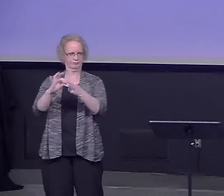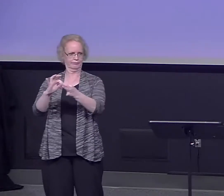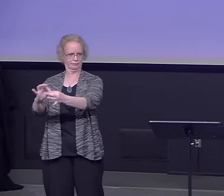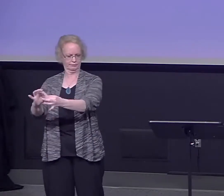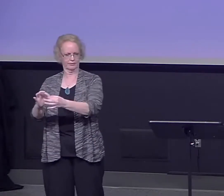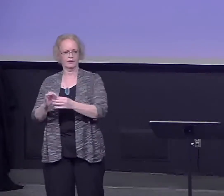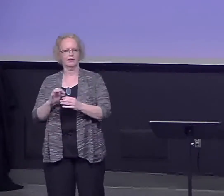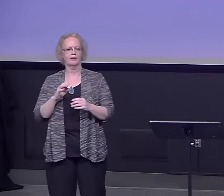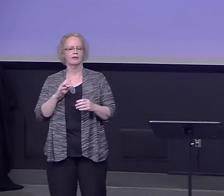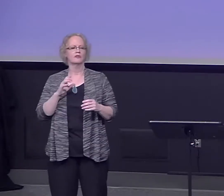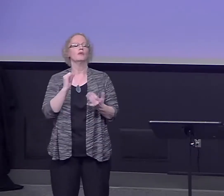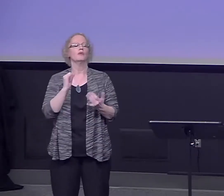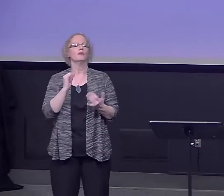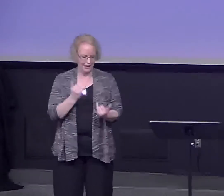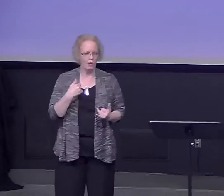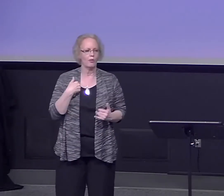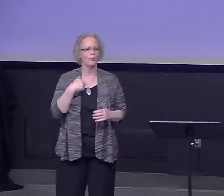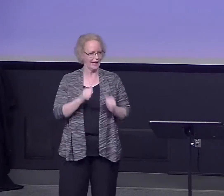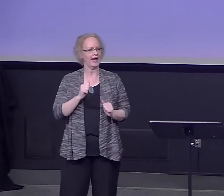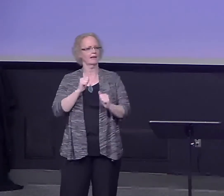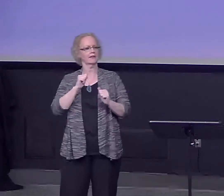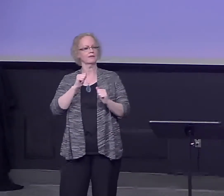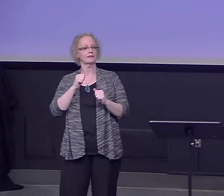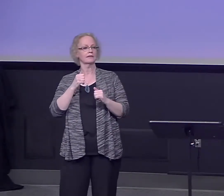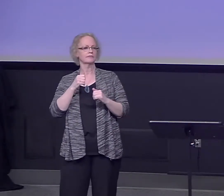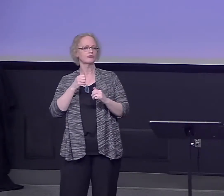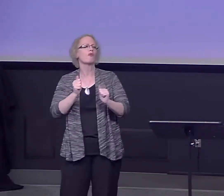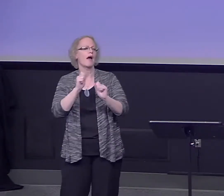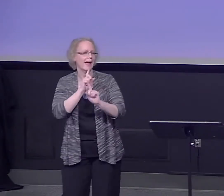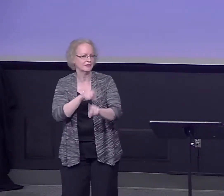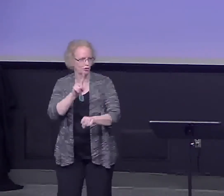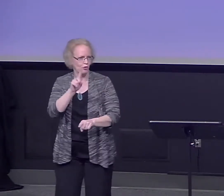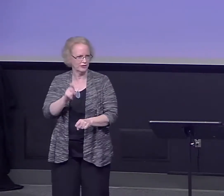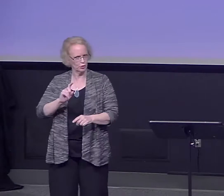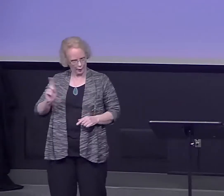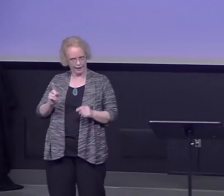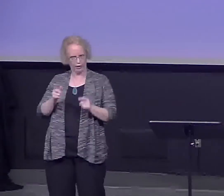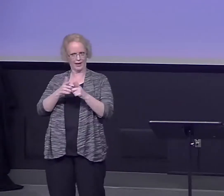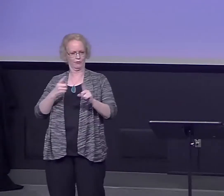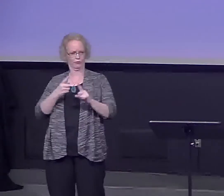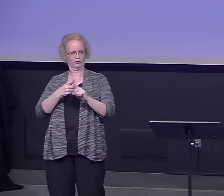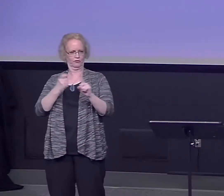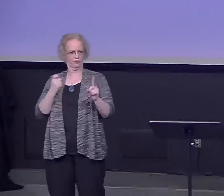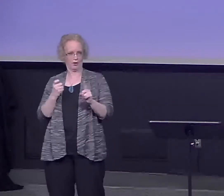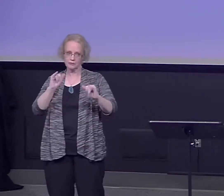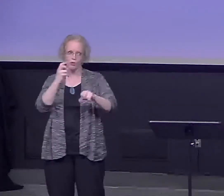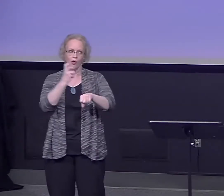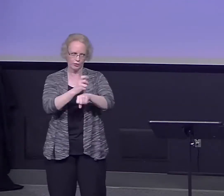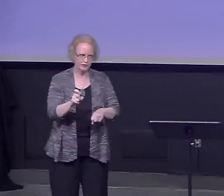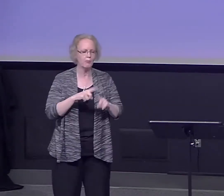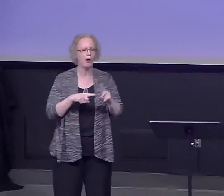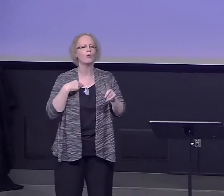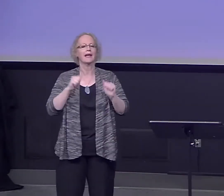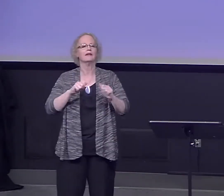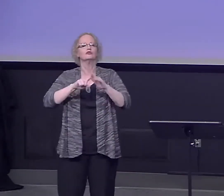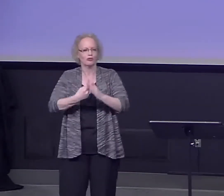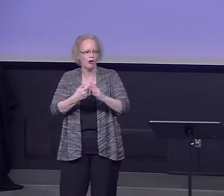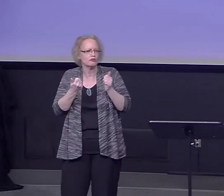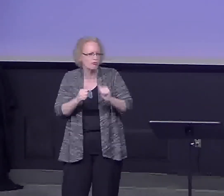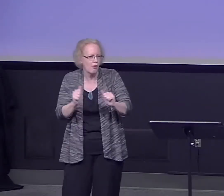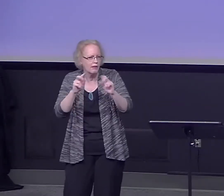a little easier to tackle. It's still a very difficult question, but at least I think we can use animal models like